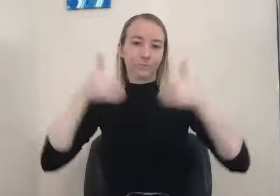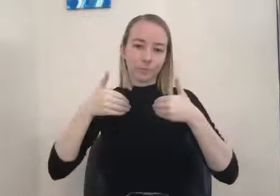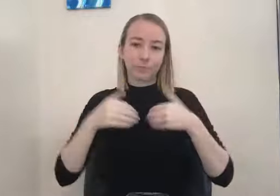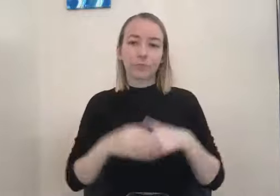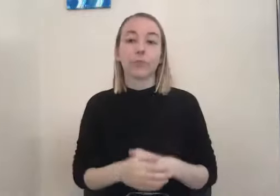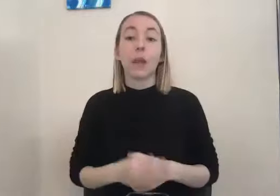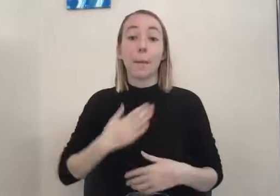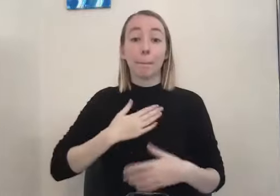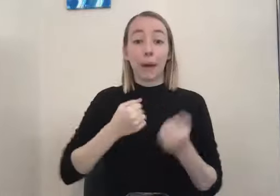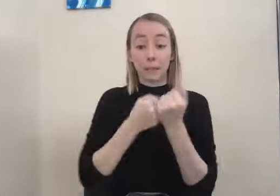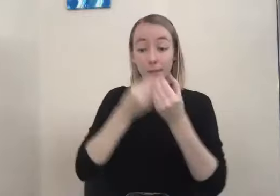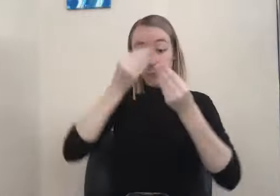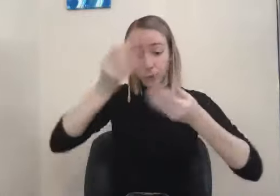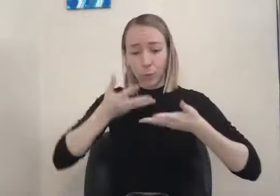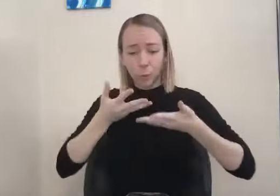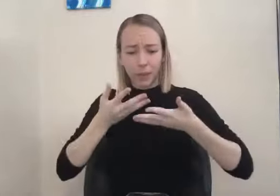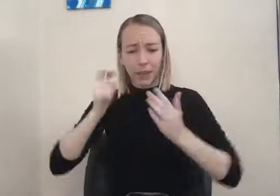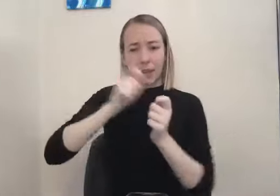was really, it could be quite horrendous